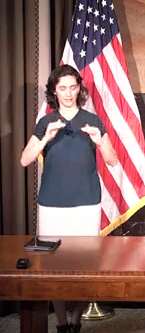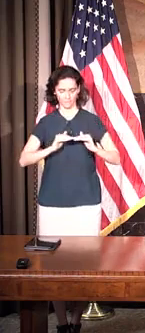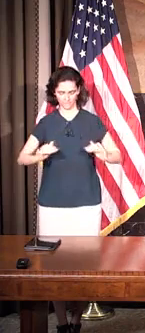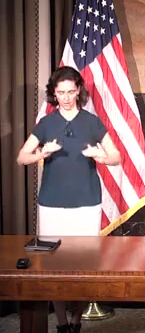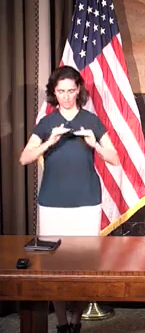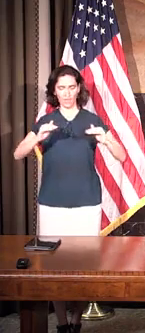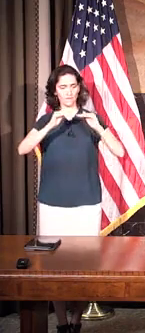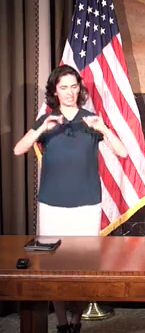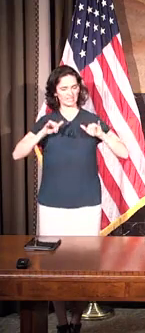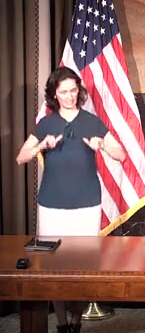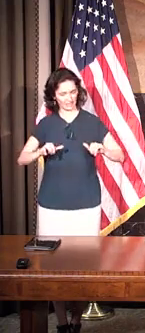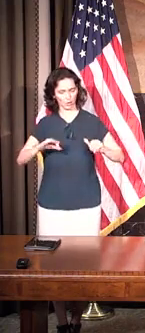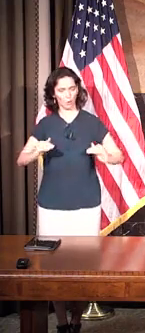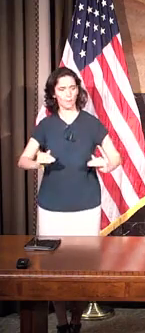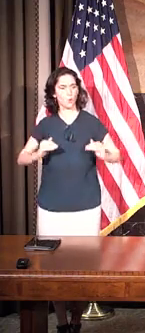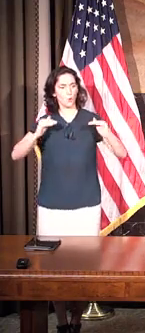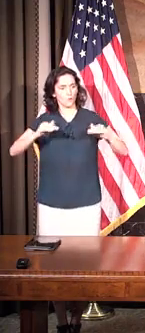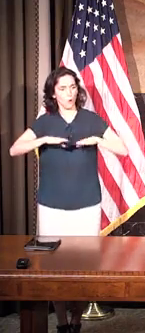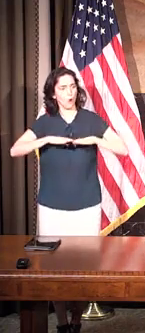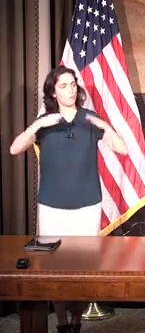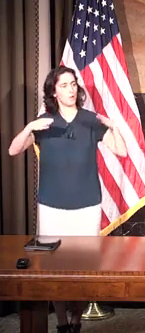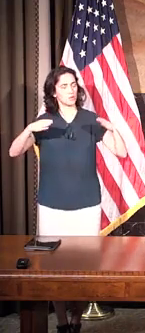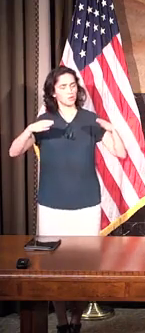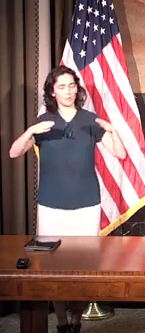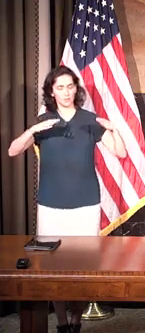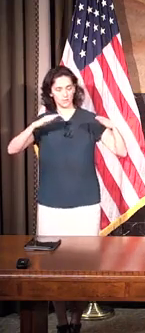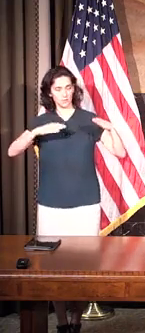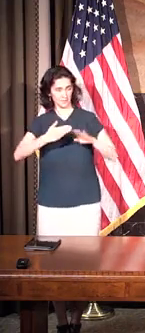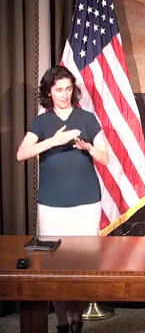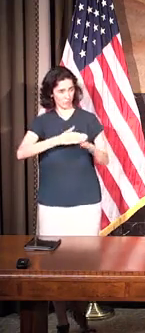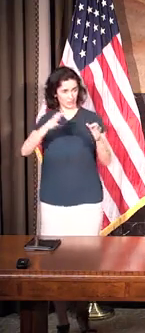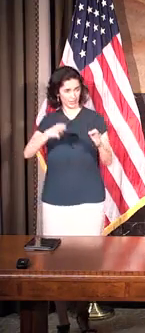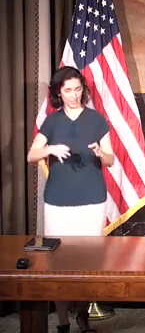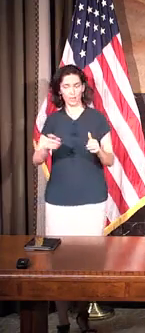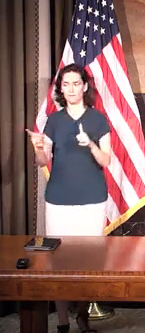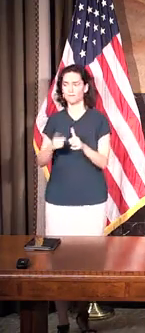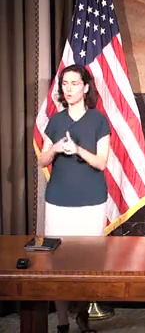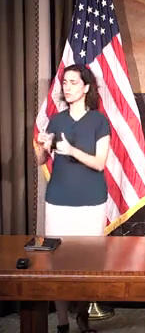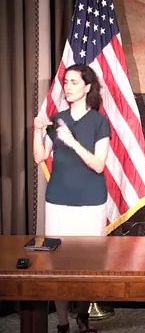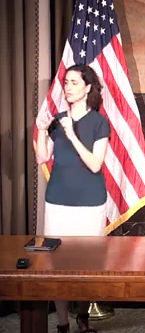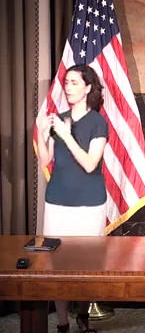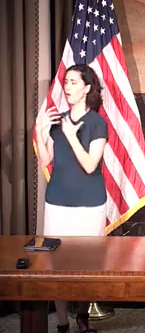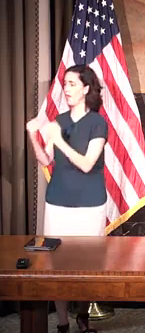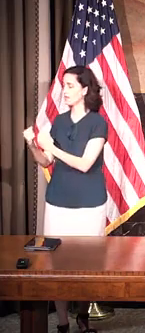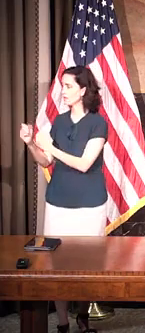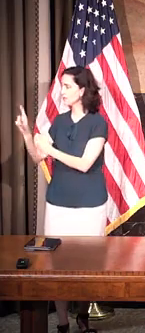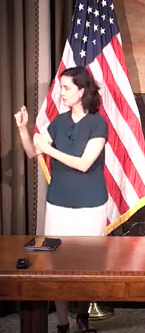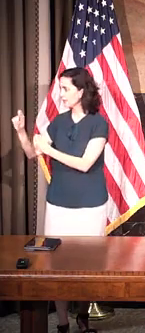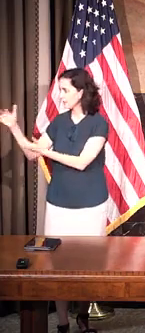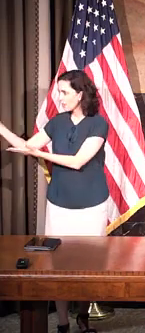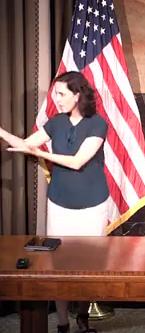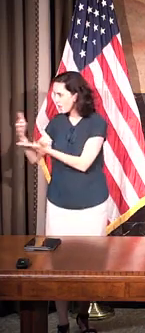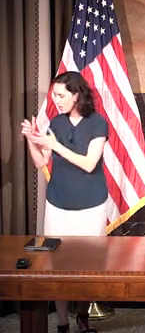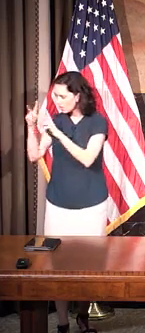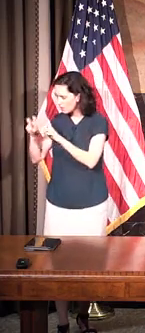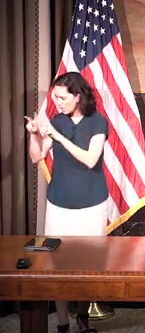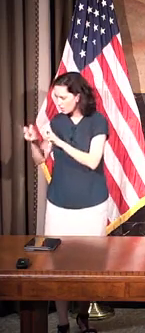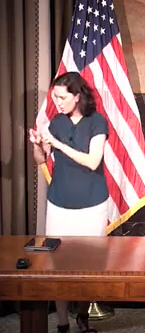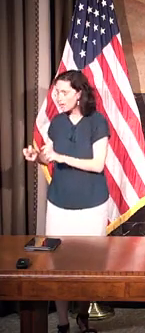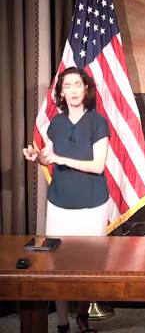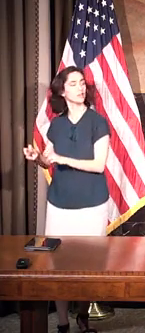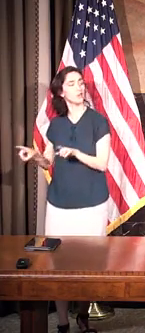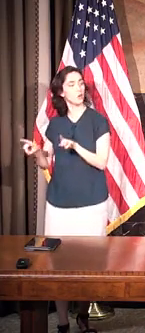or to go to the next phase of reopening, we have gotten data in from the Department of Health, analyzed it, and then I have